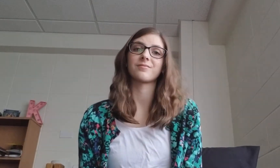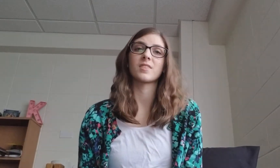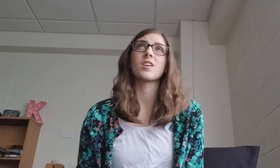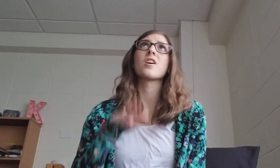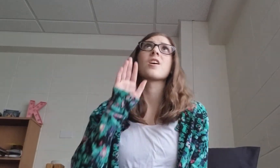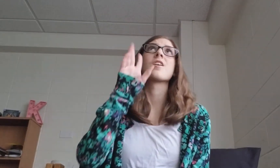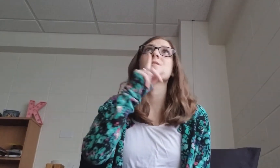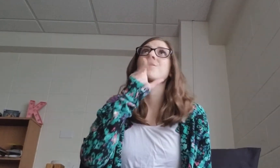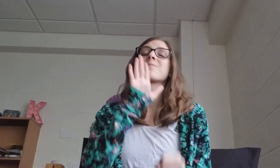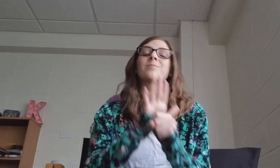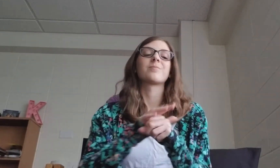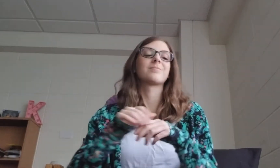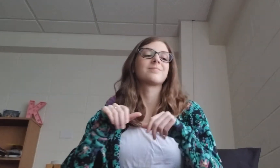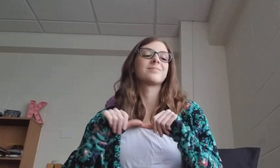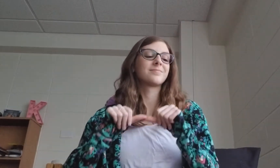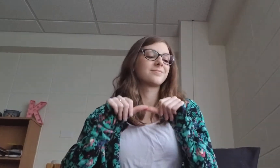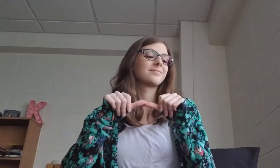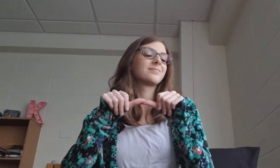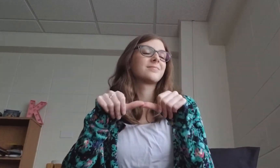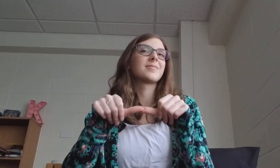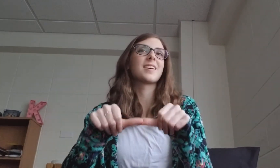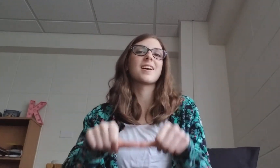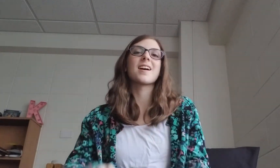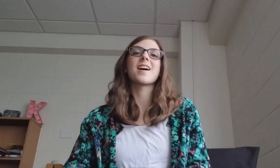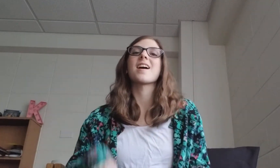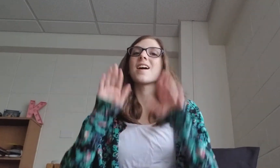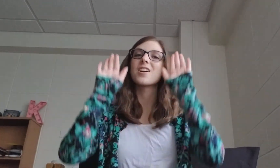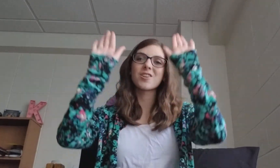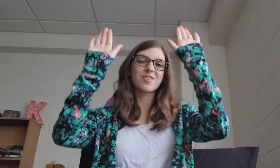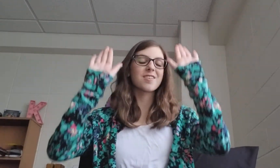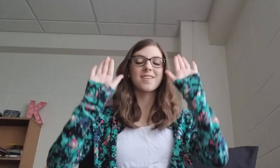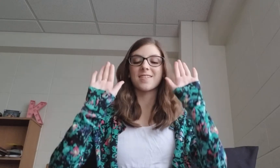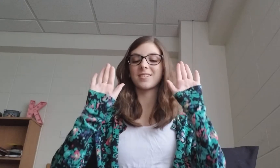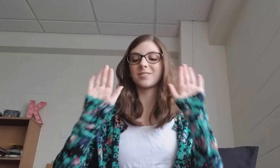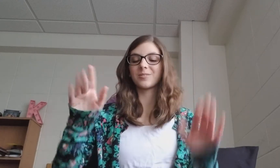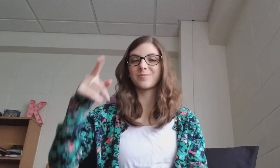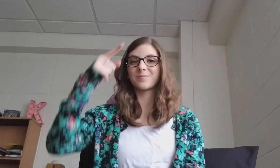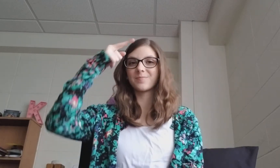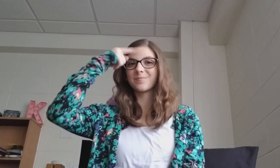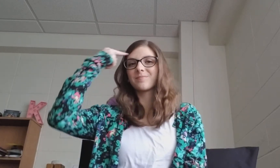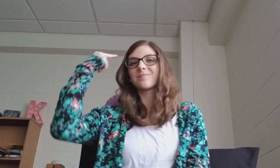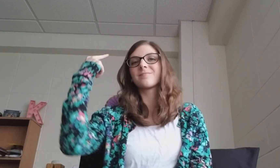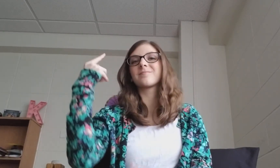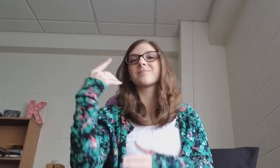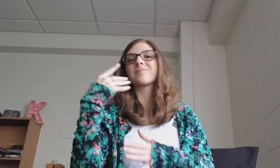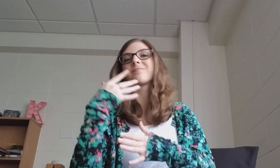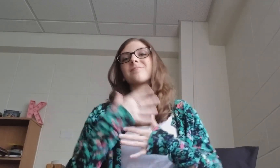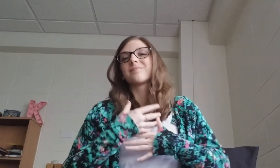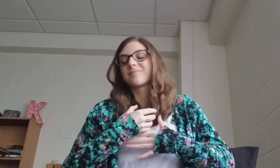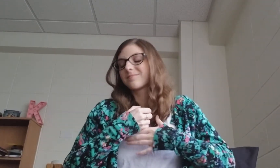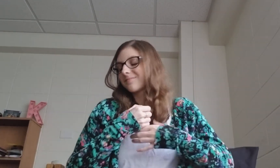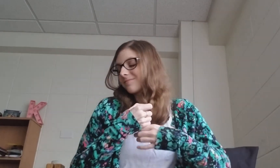Your promise still stands Your promise is your faithfulness